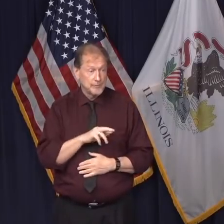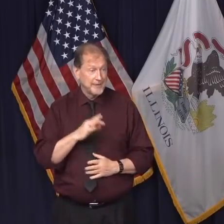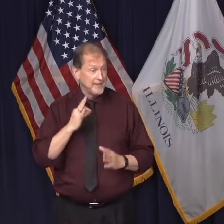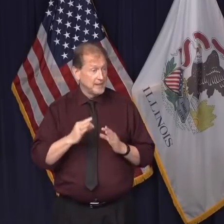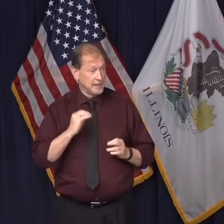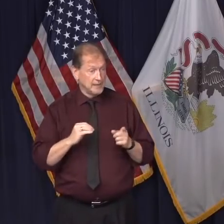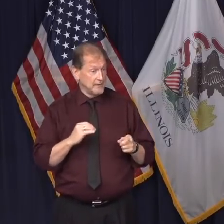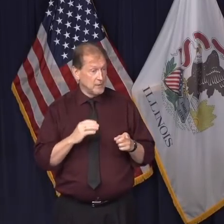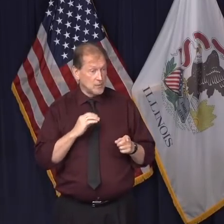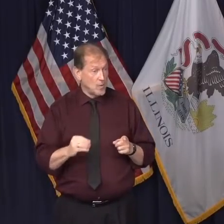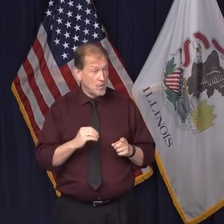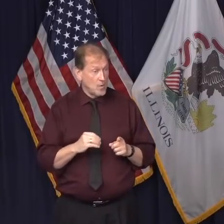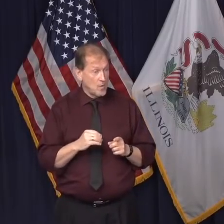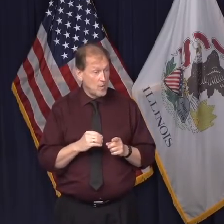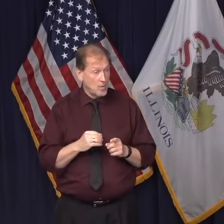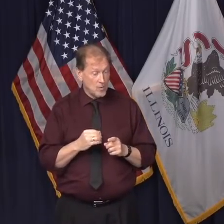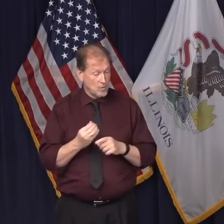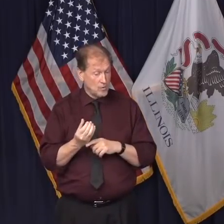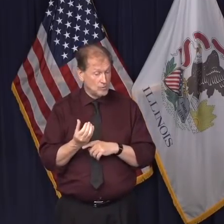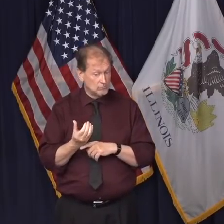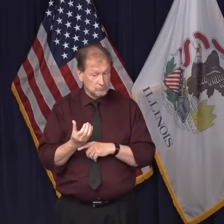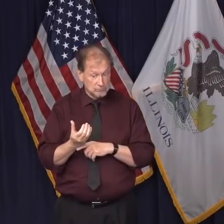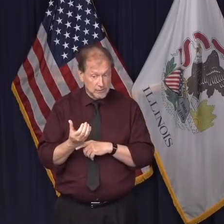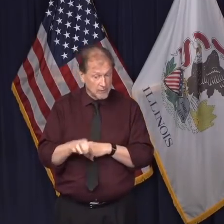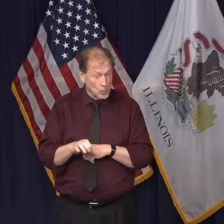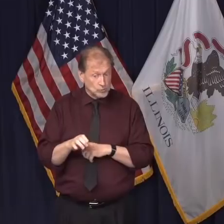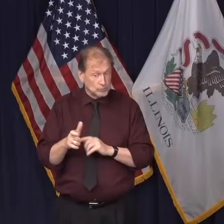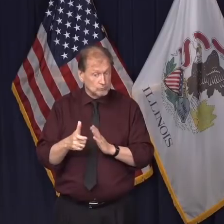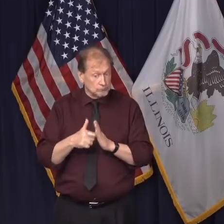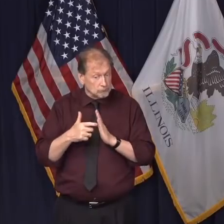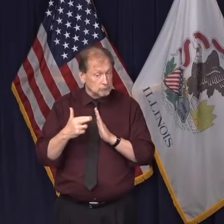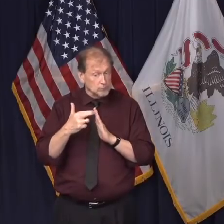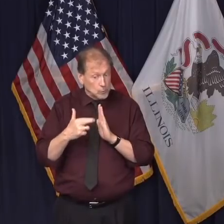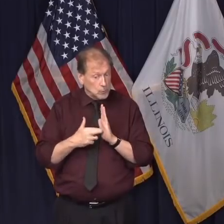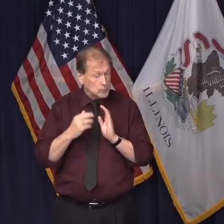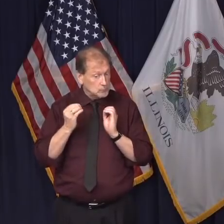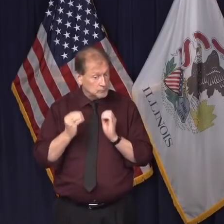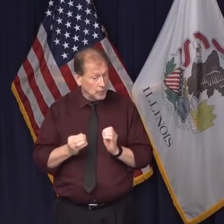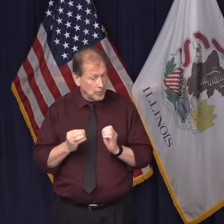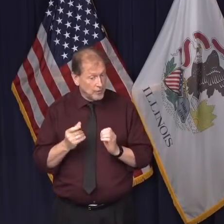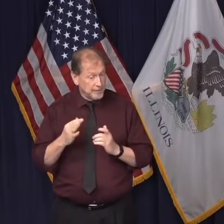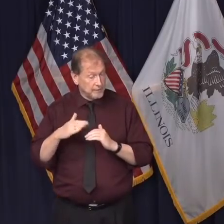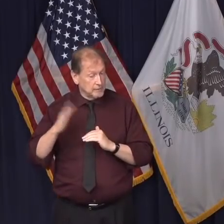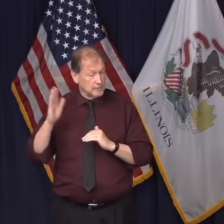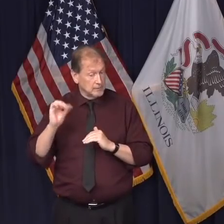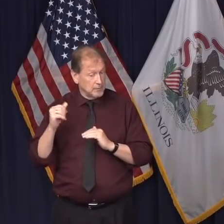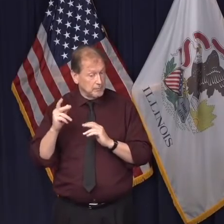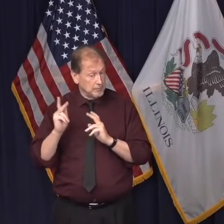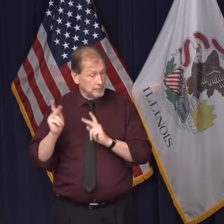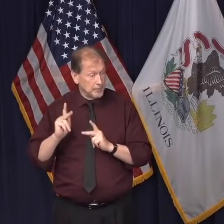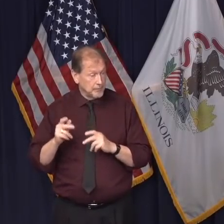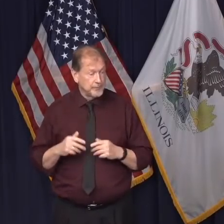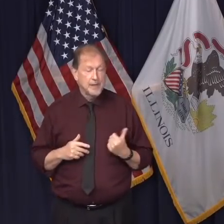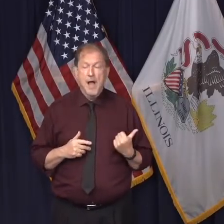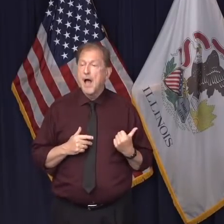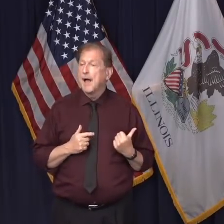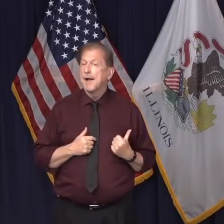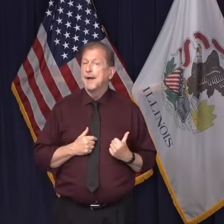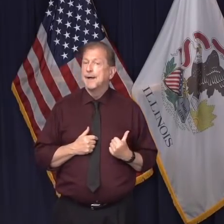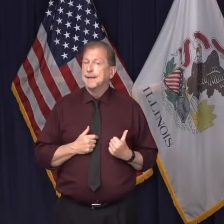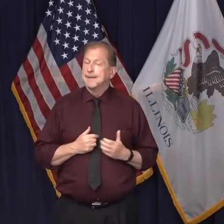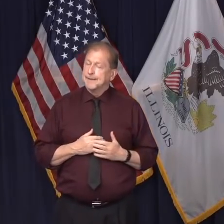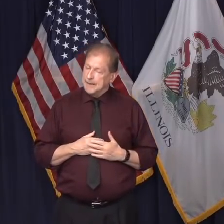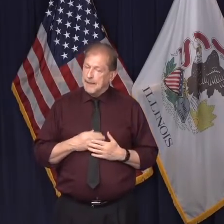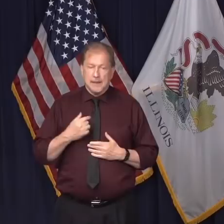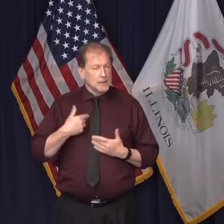you're not going to be asking for any enforcement on churches who would violate the 10-person guideline? As you know, I have never encouraged